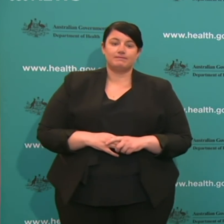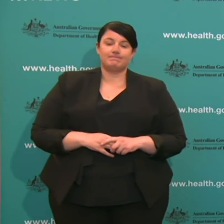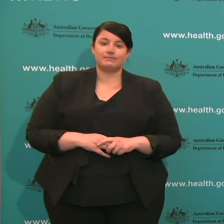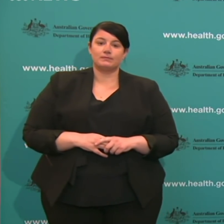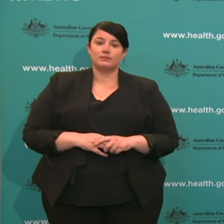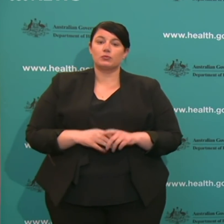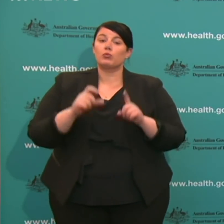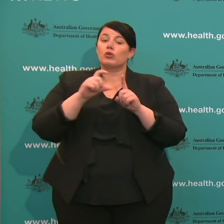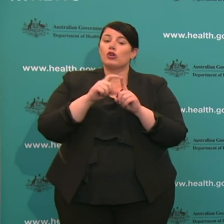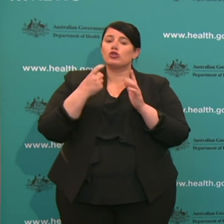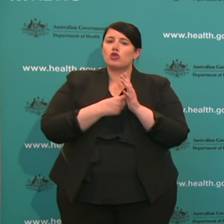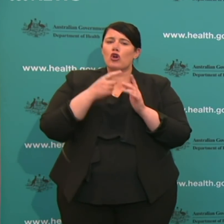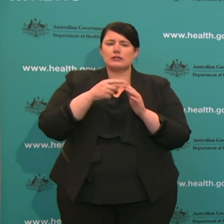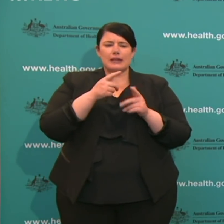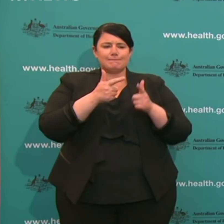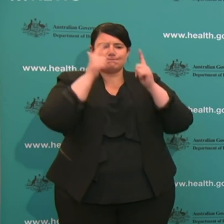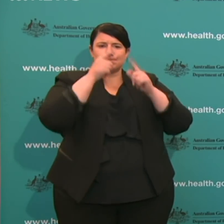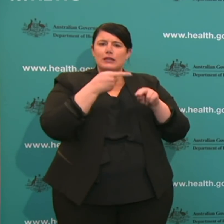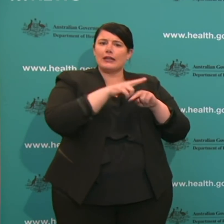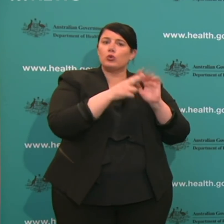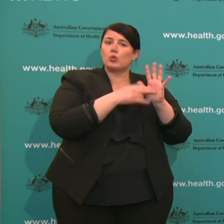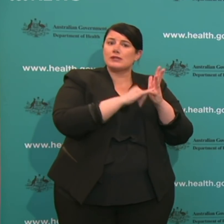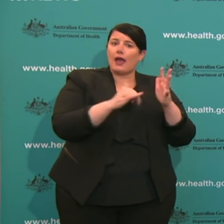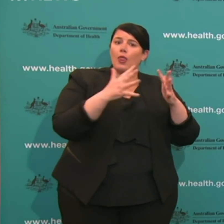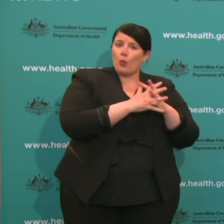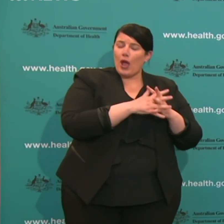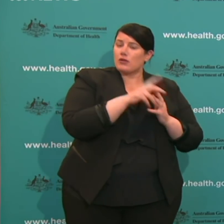Chant expressed the challenges, of course, of